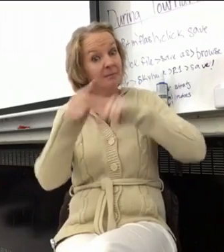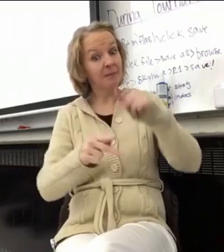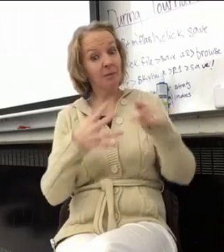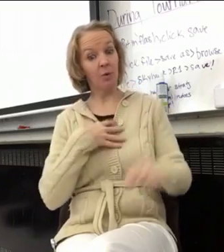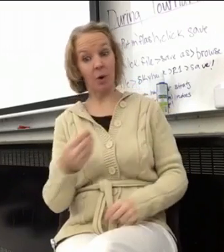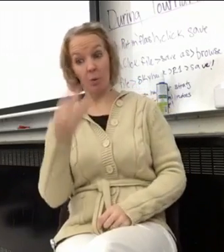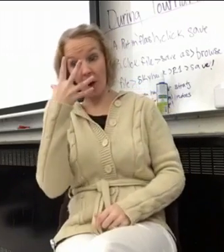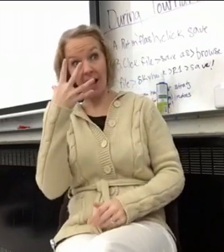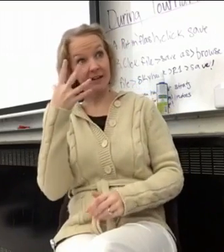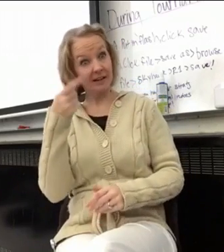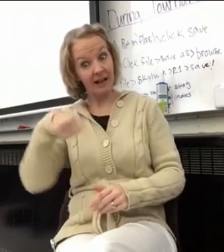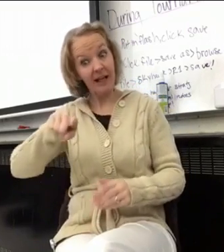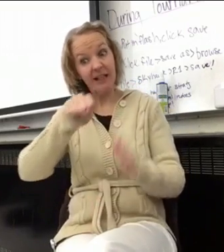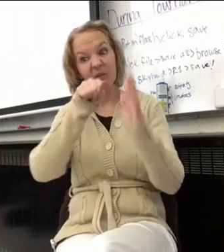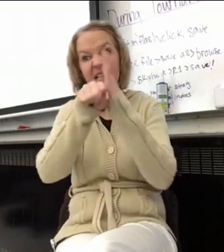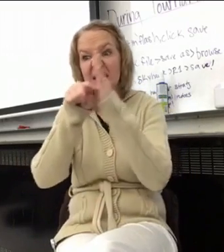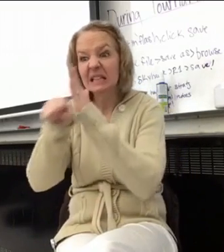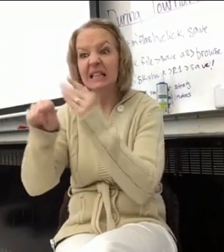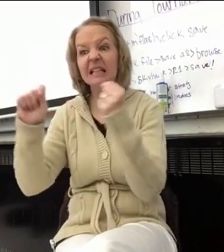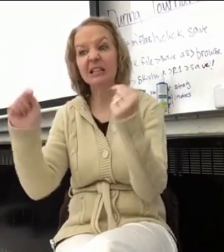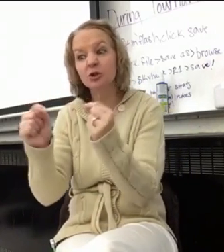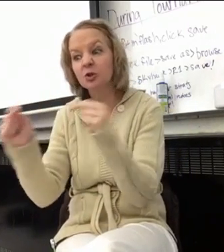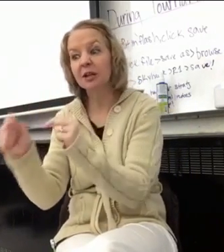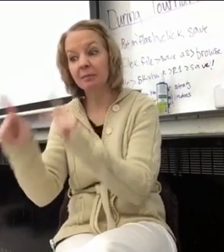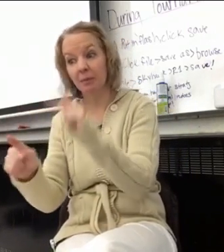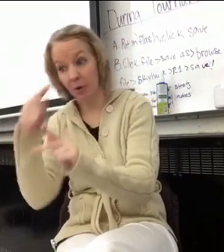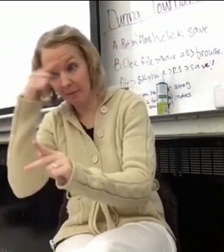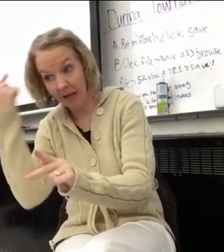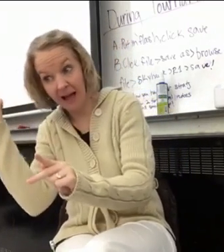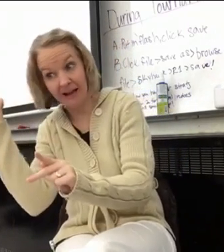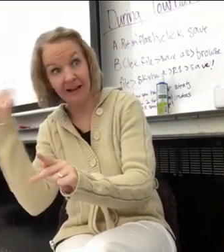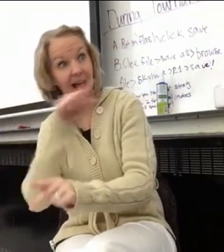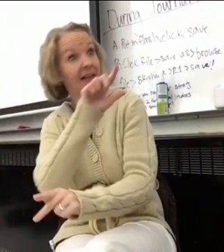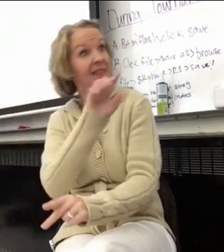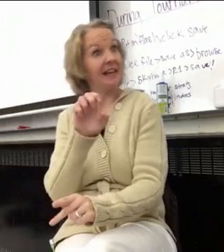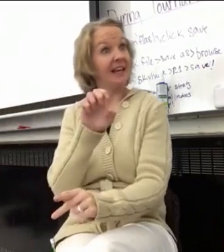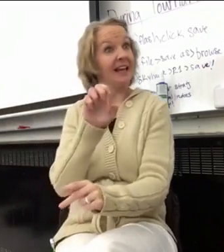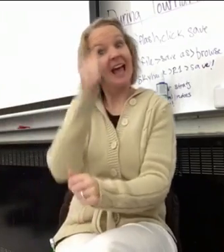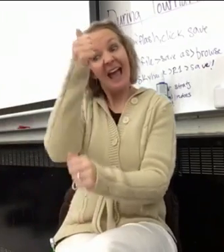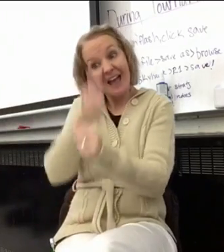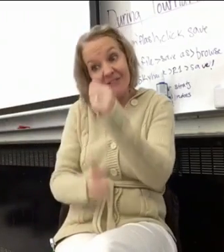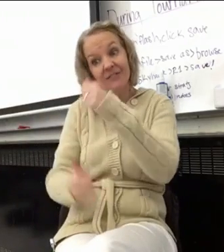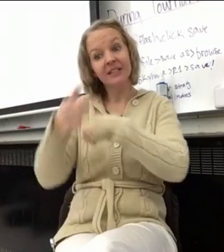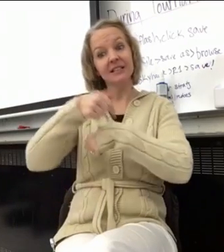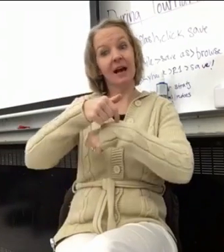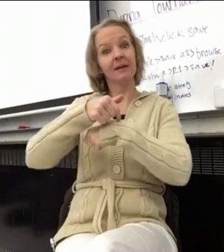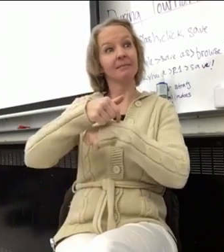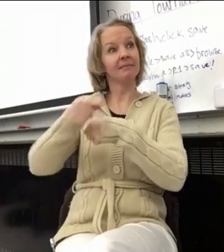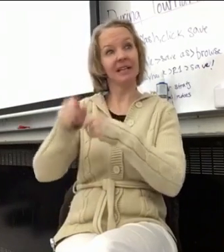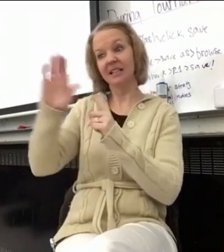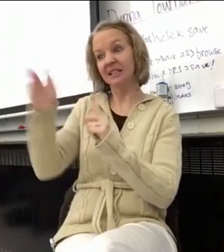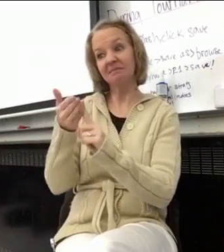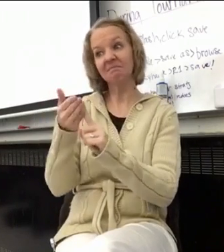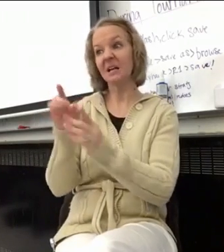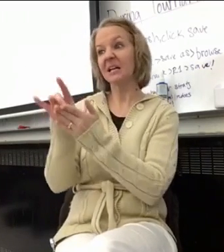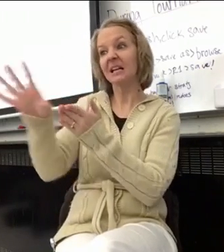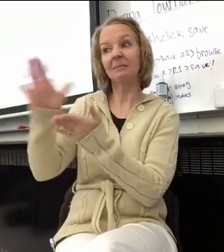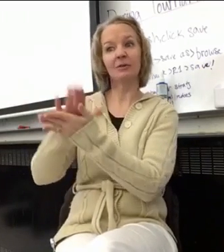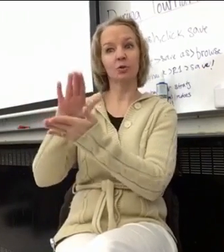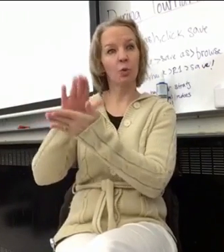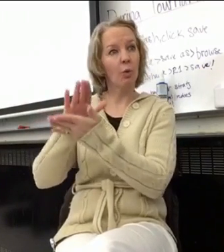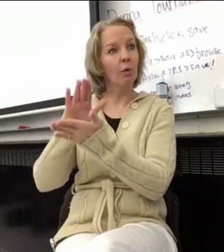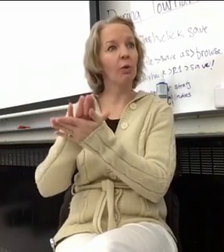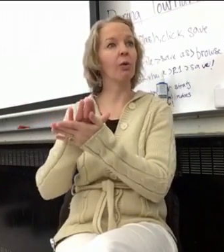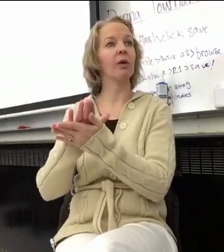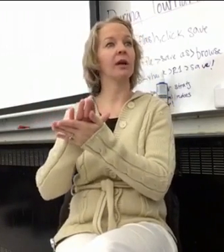white, who were killing, assaulting, injuring people who were black. Every single time he convicted them, he would kick them out of school, he